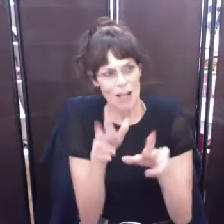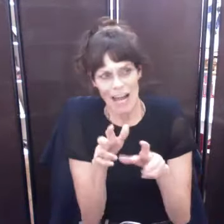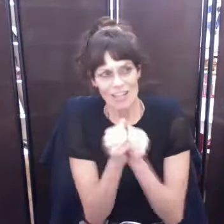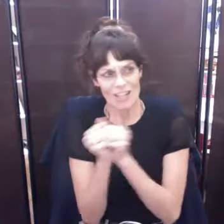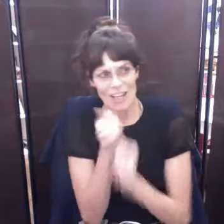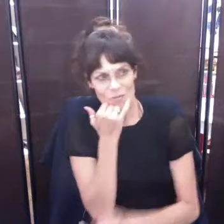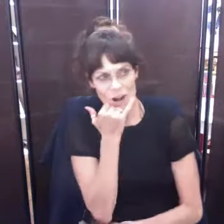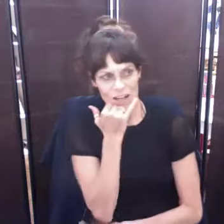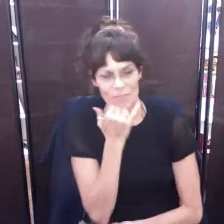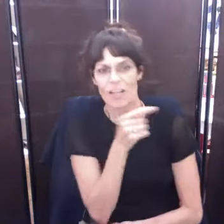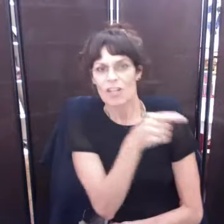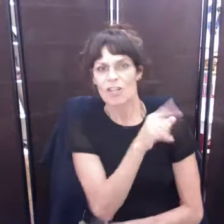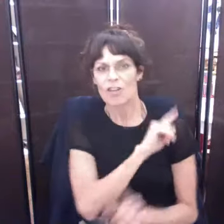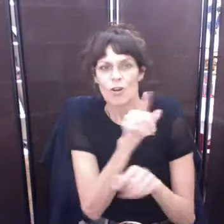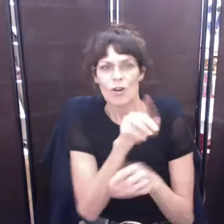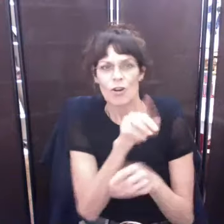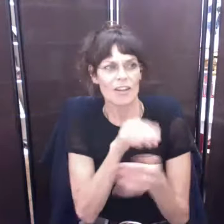go to the doctor. They'll say, hey, Susan, you have